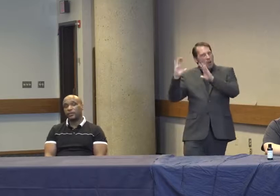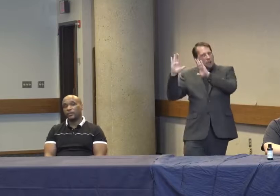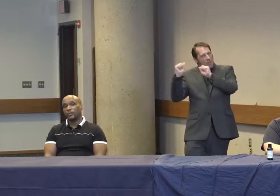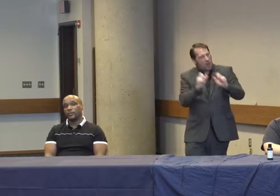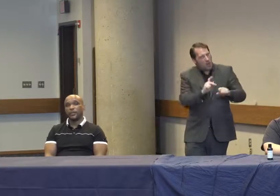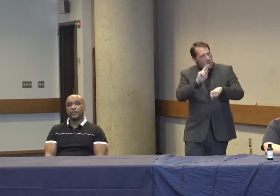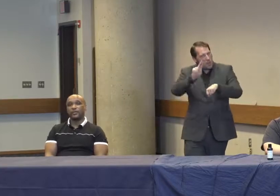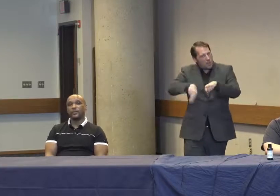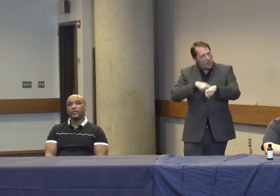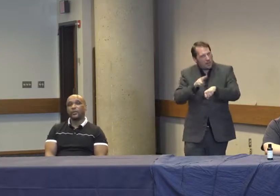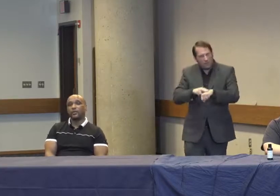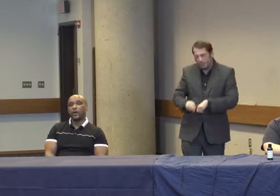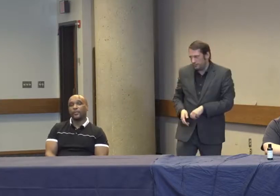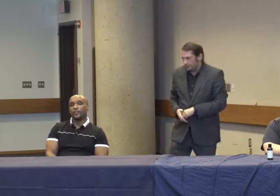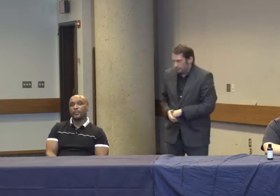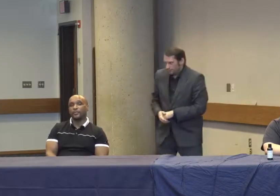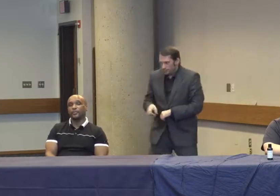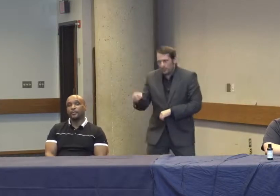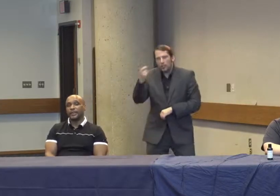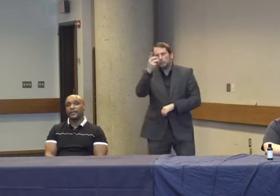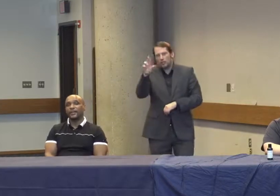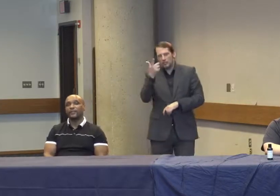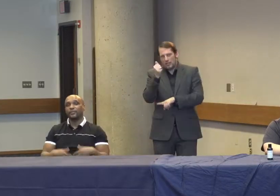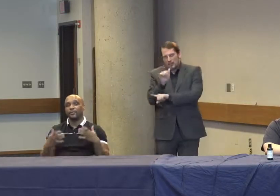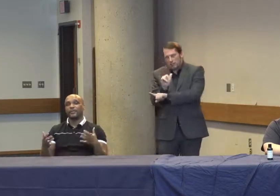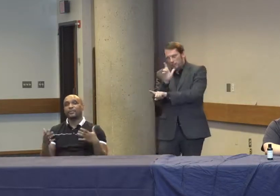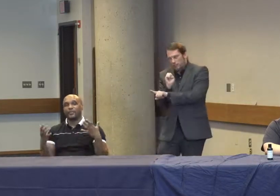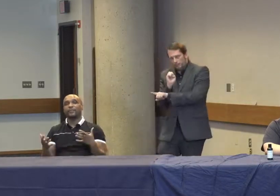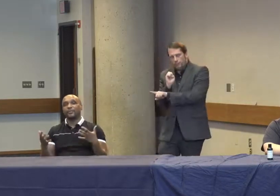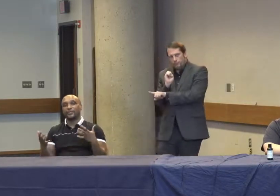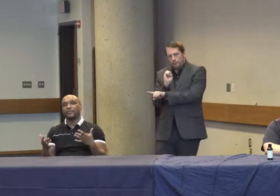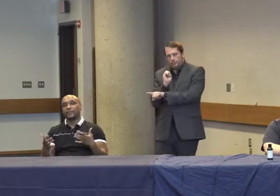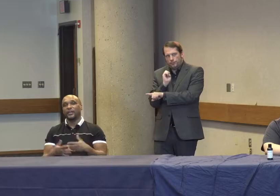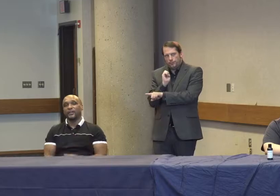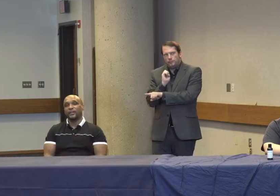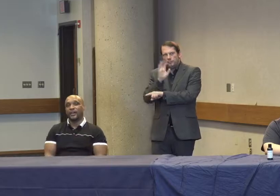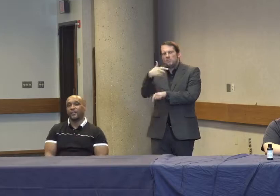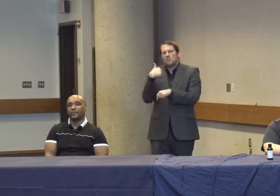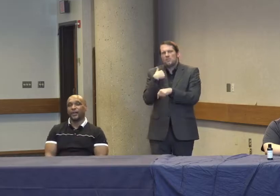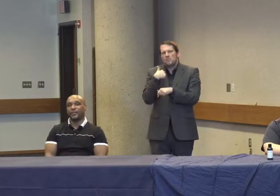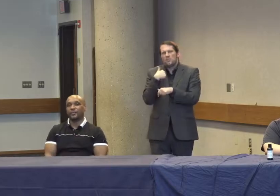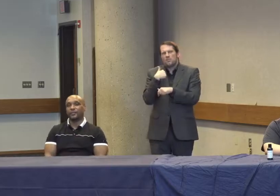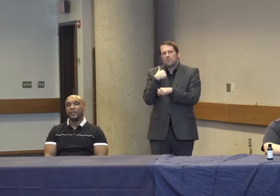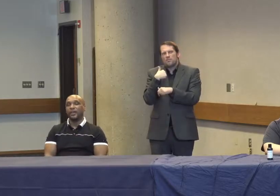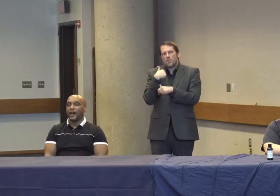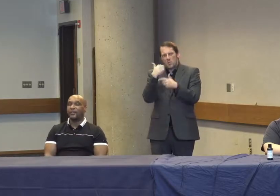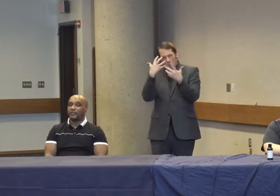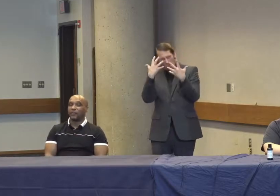think the biggest thing is we want people to maintain as much of a semblance of their daily lives as